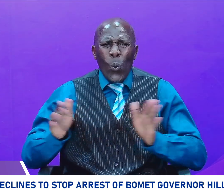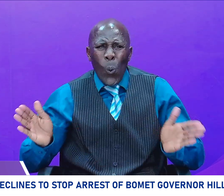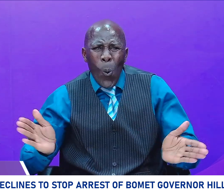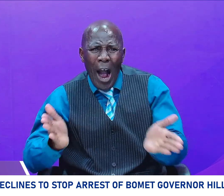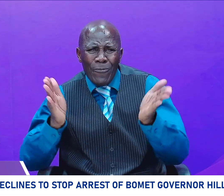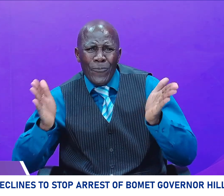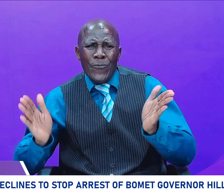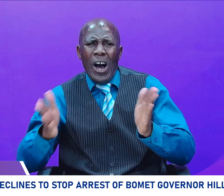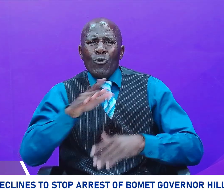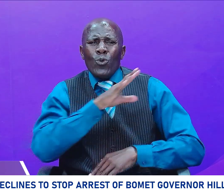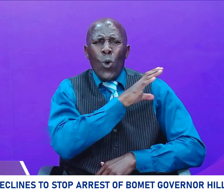move was politically